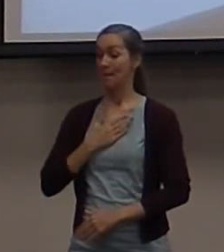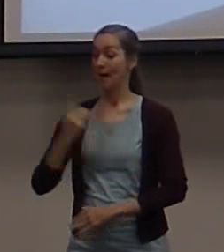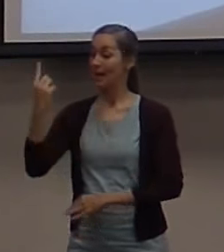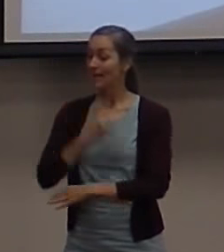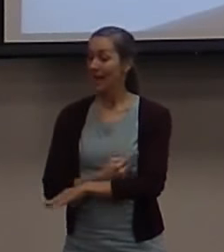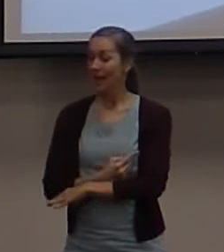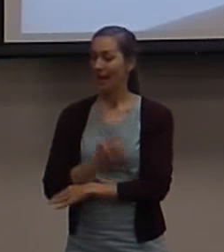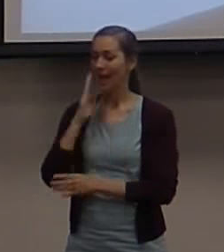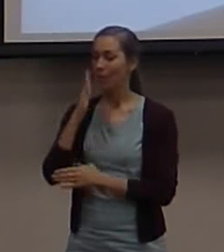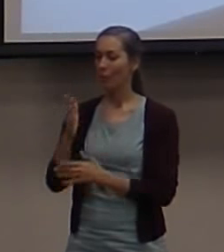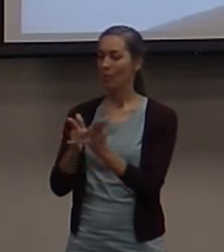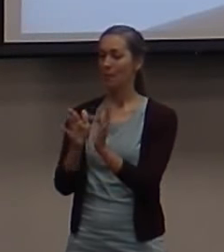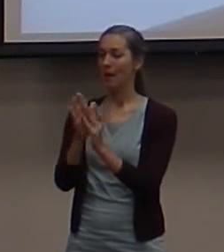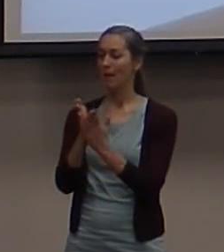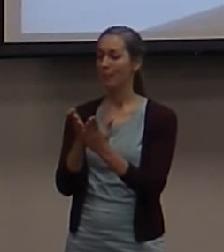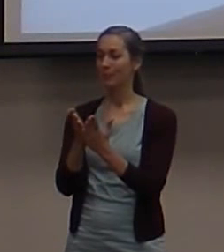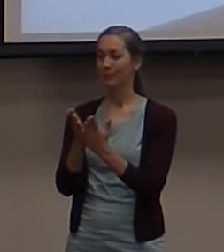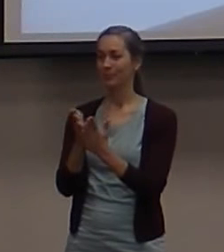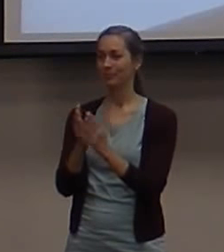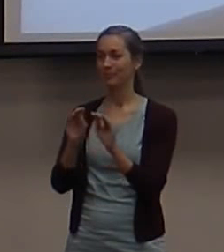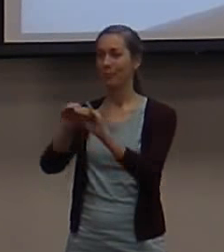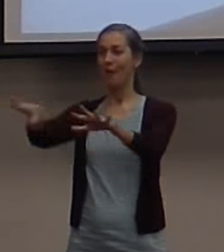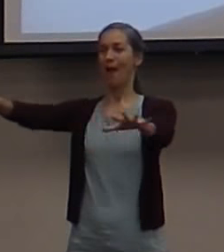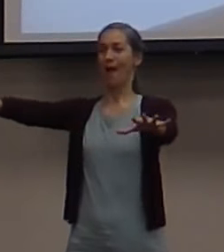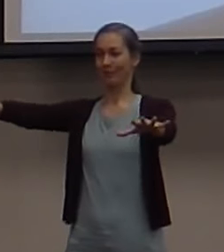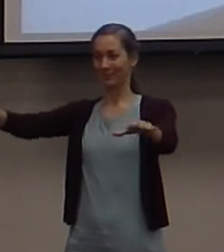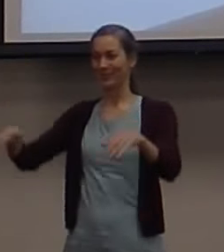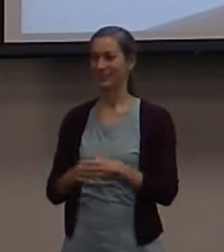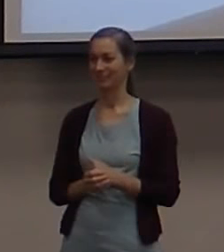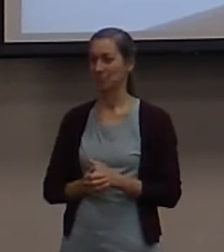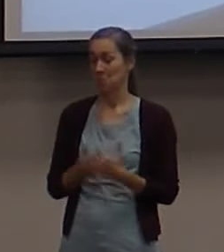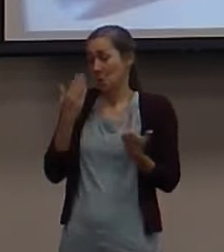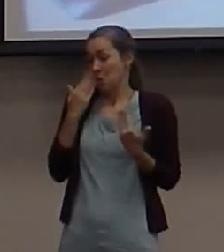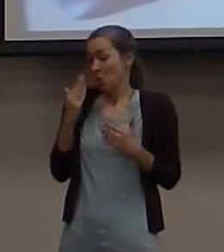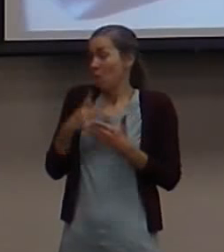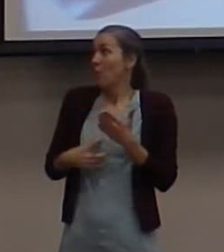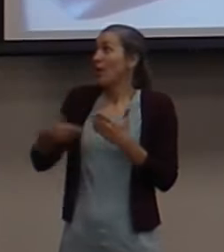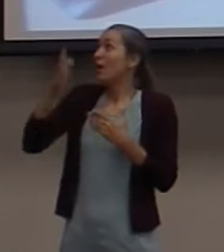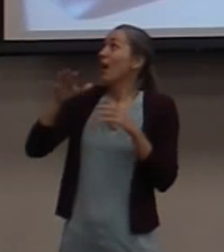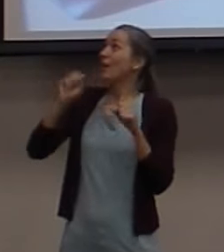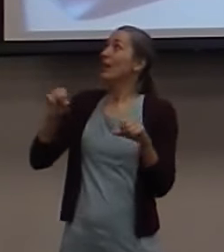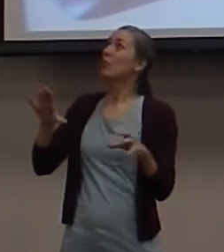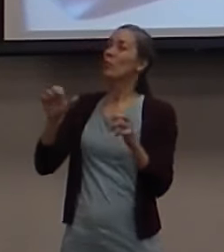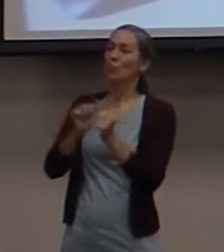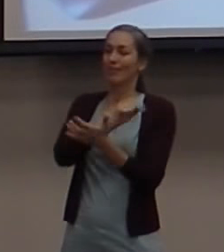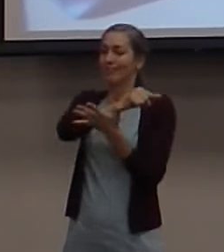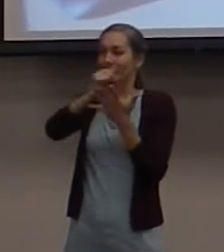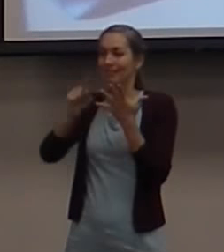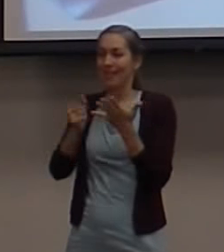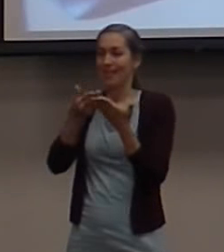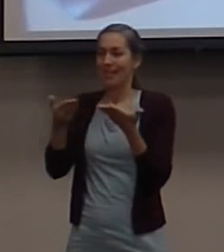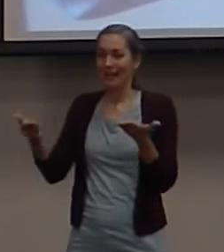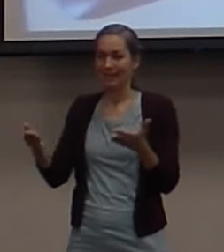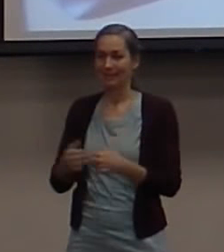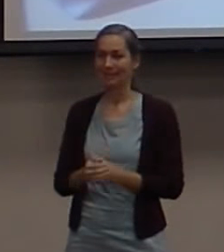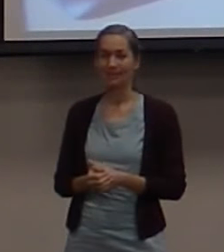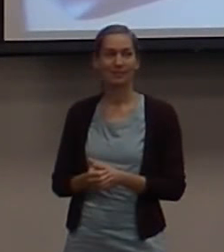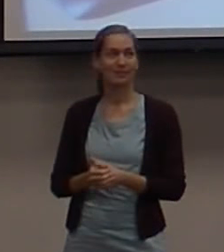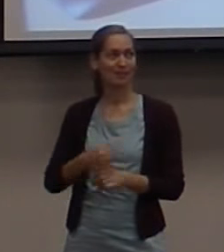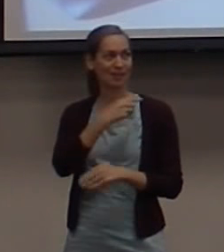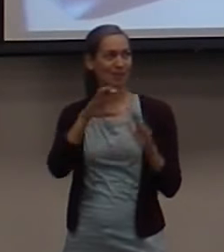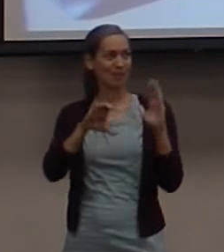Bible while we're outside. Who knows what God's going to do with all these things. And this